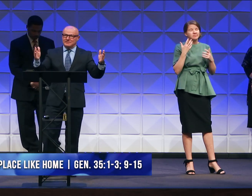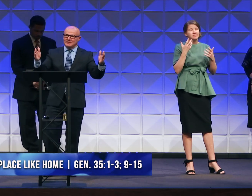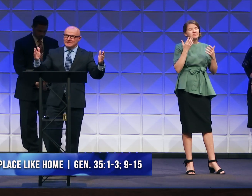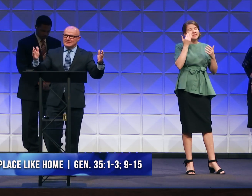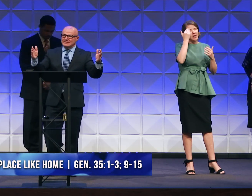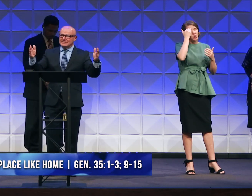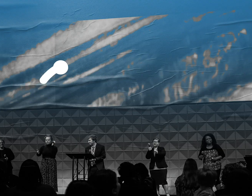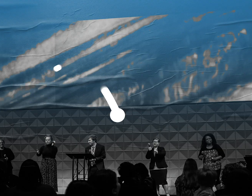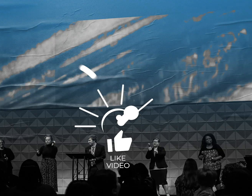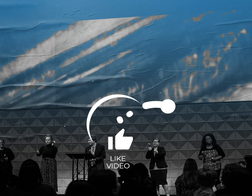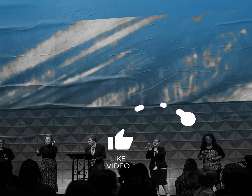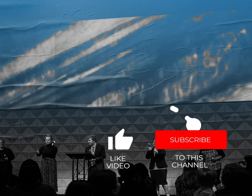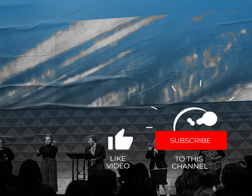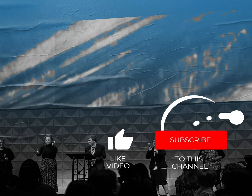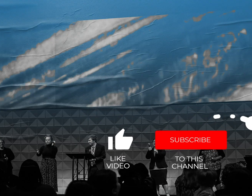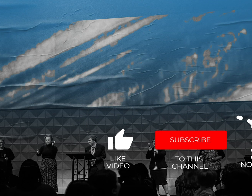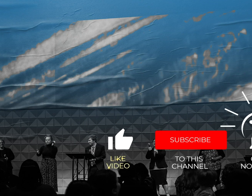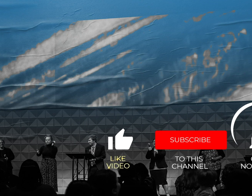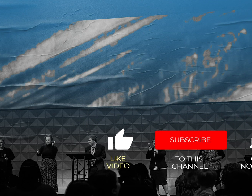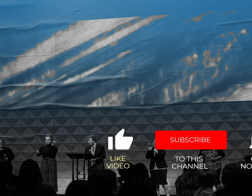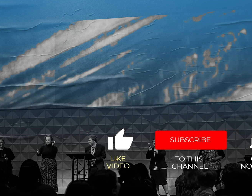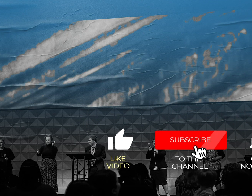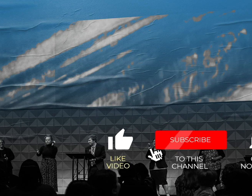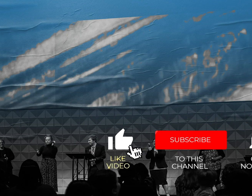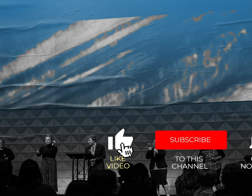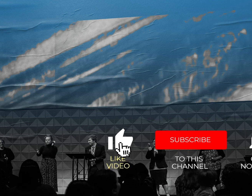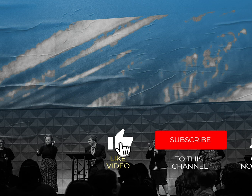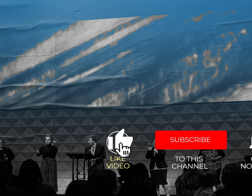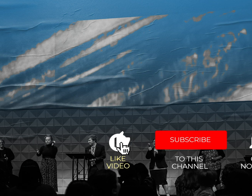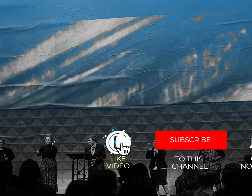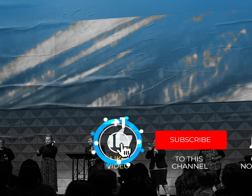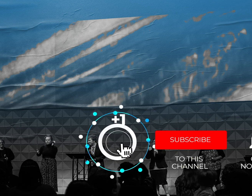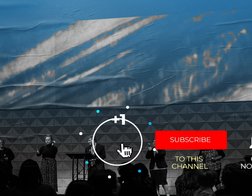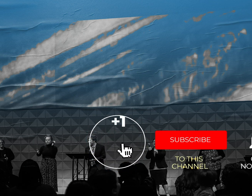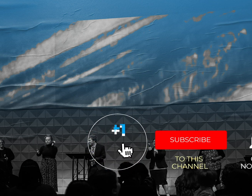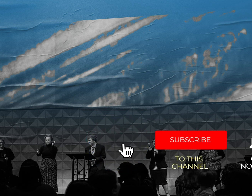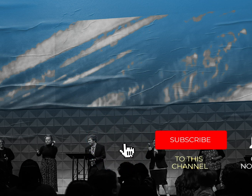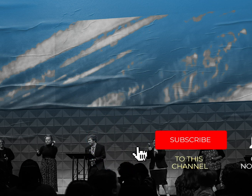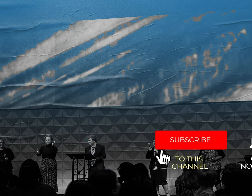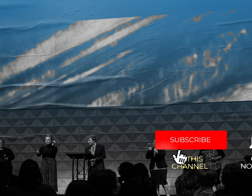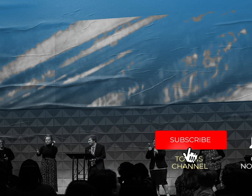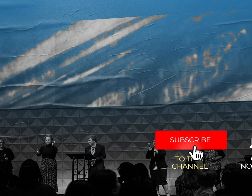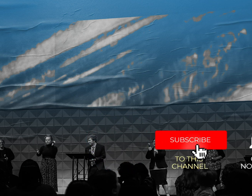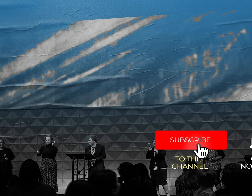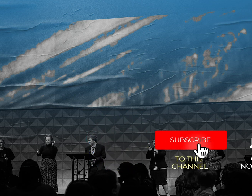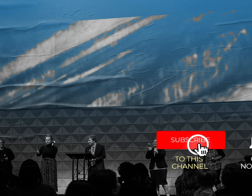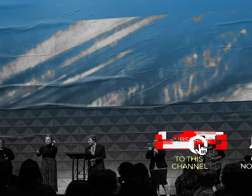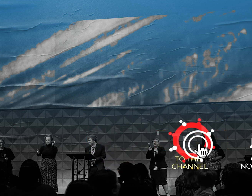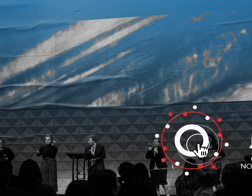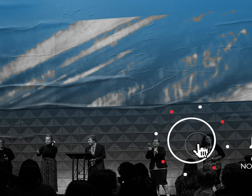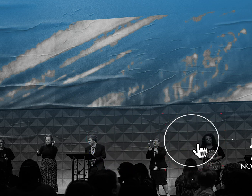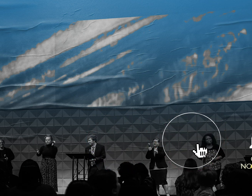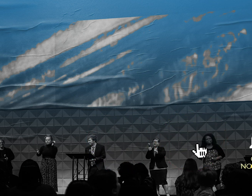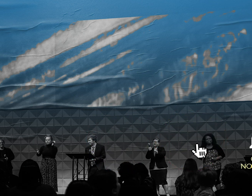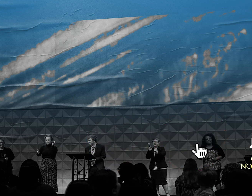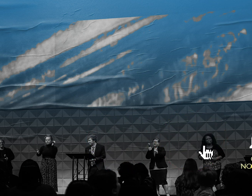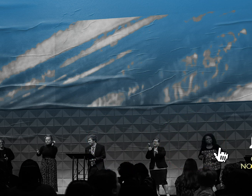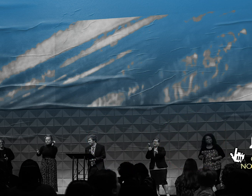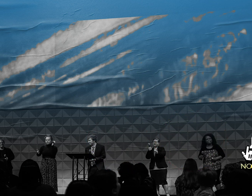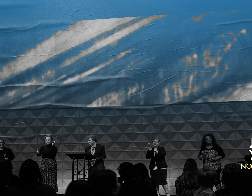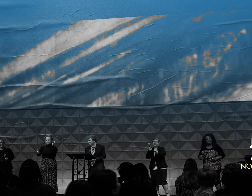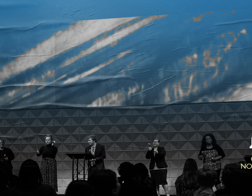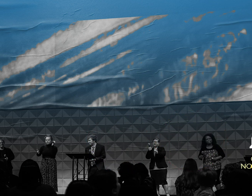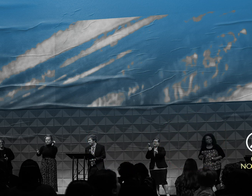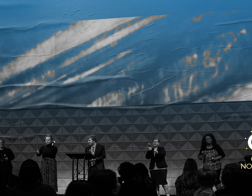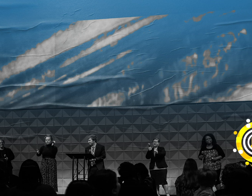Heaven. We hope that today's message blessed you. If you did like this video and subscribe to our channel to